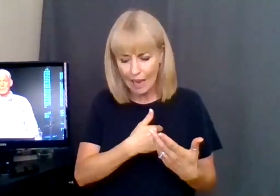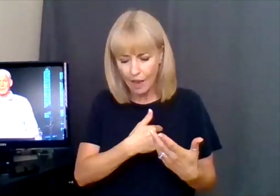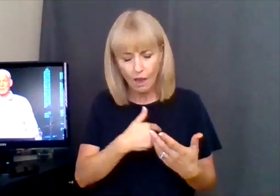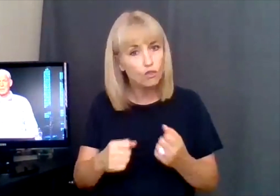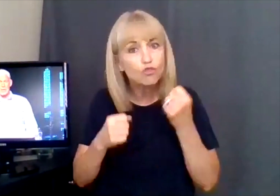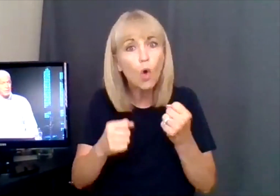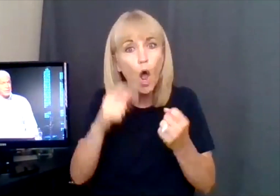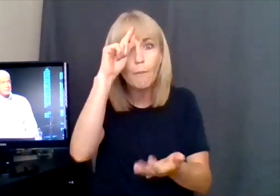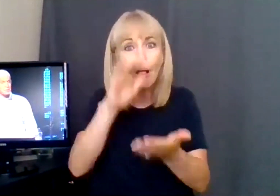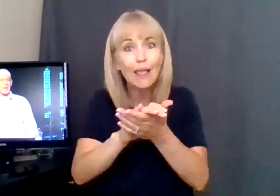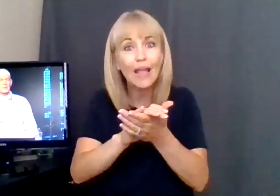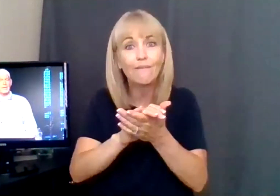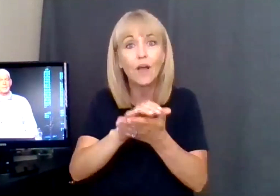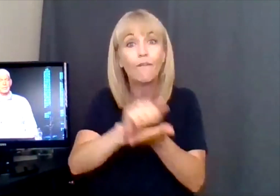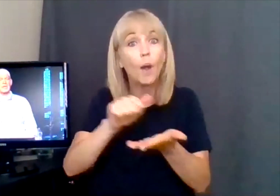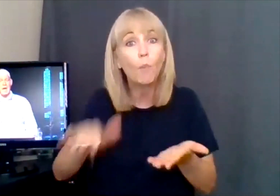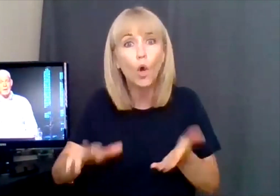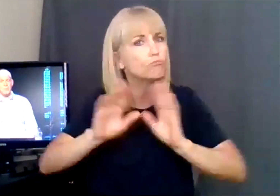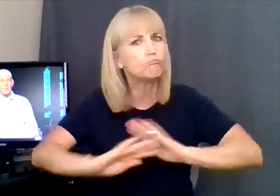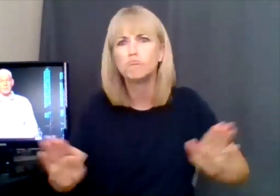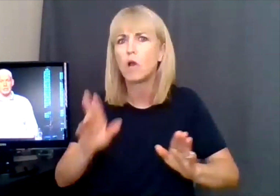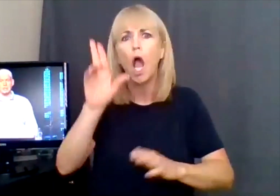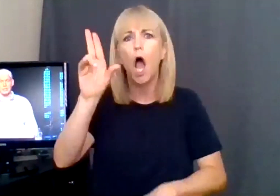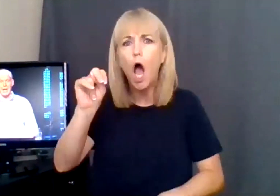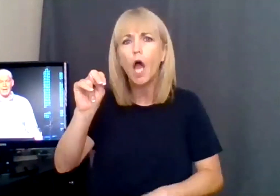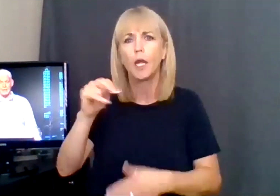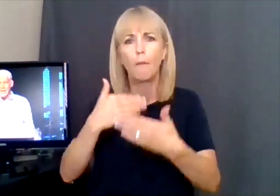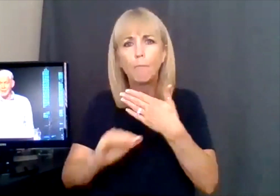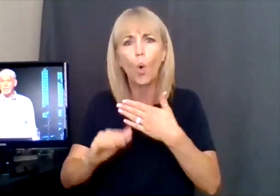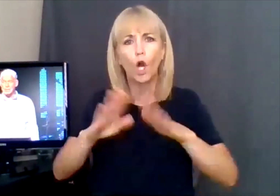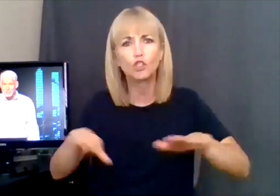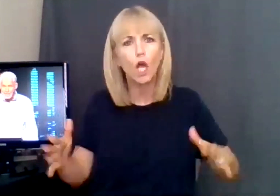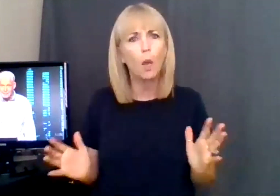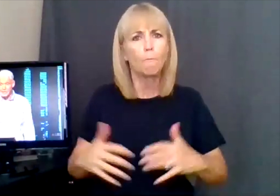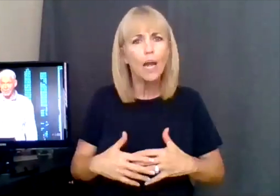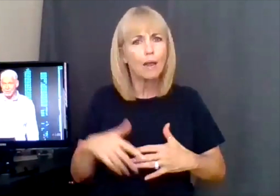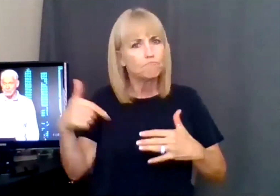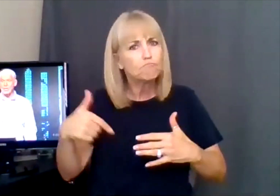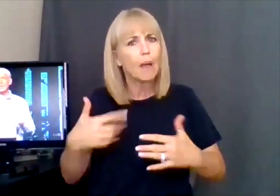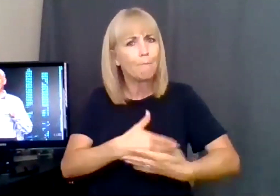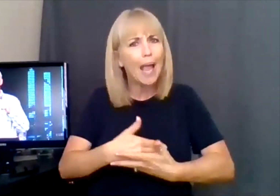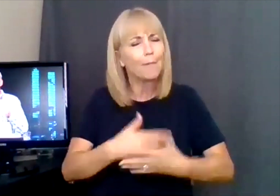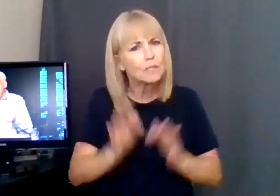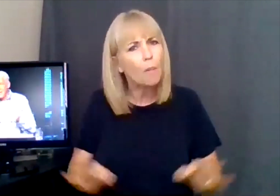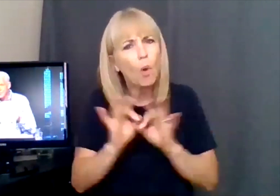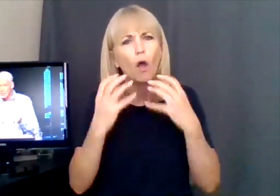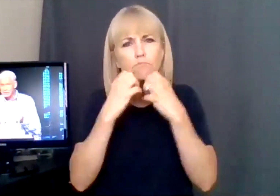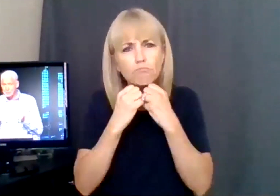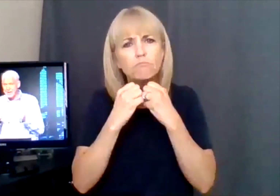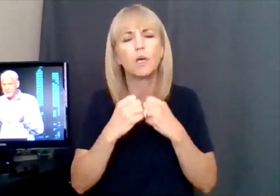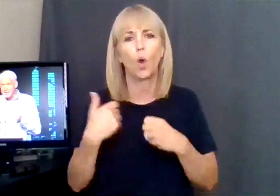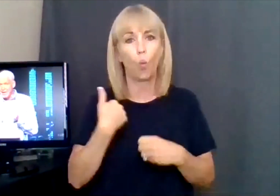children. And we'll take some strong measures and say unborn children matter. And we need to stand up for unborn children. Now, when I say